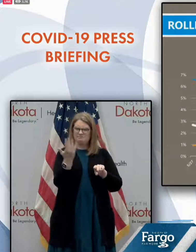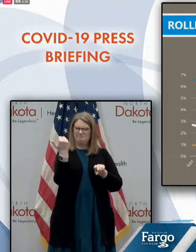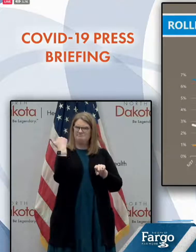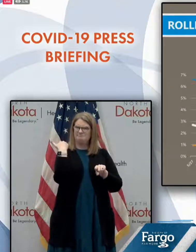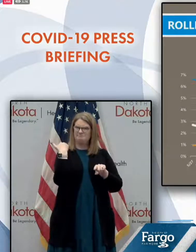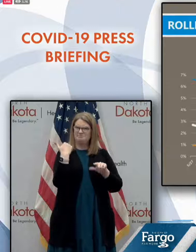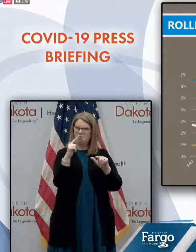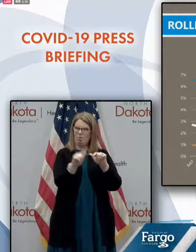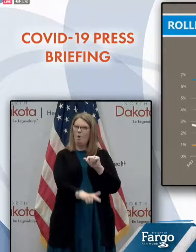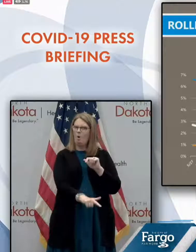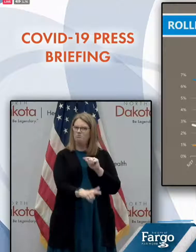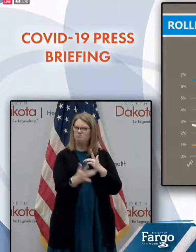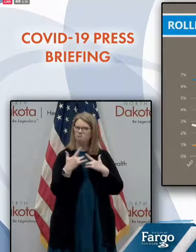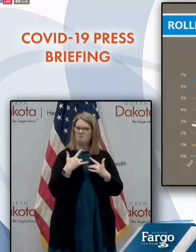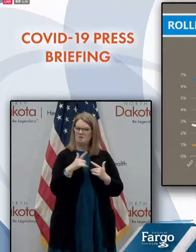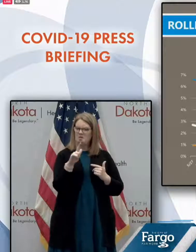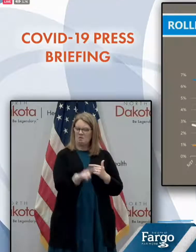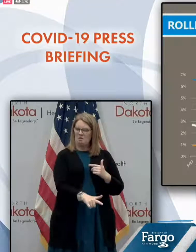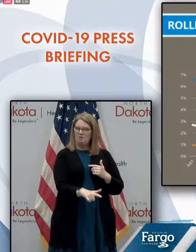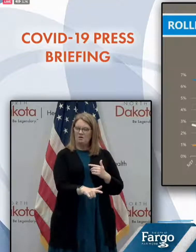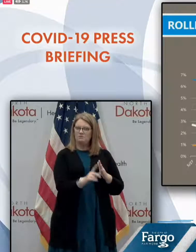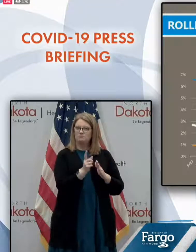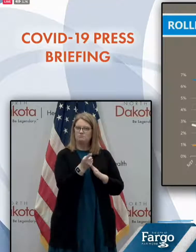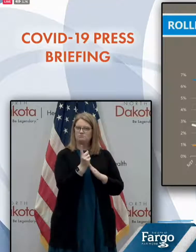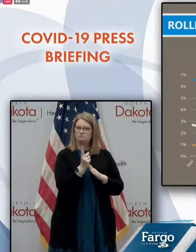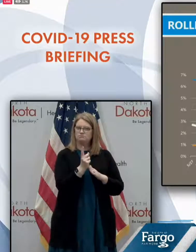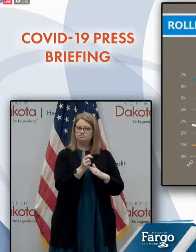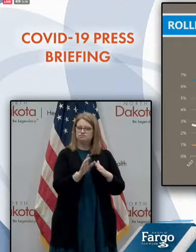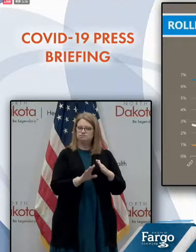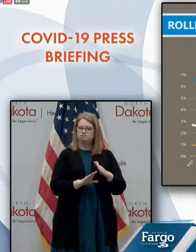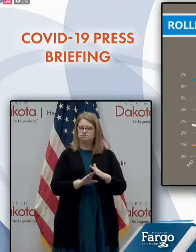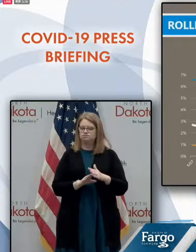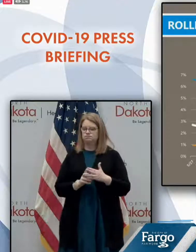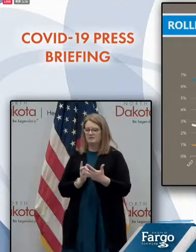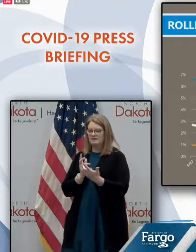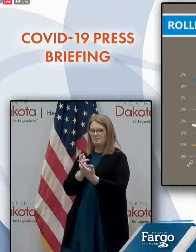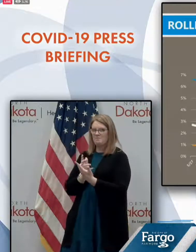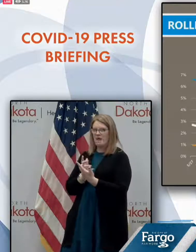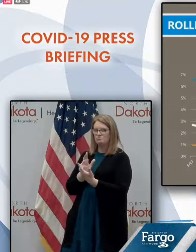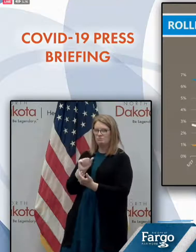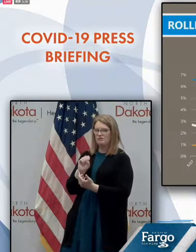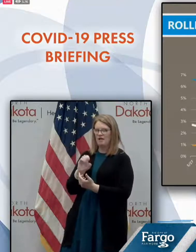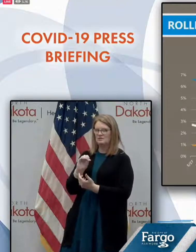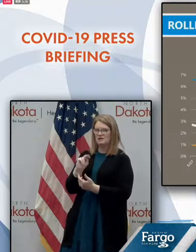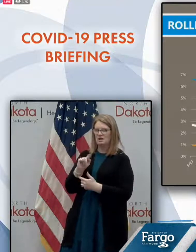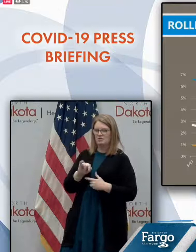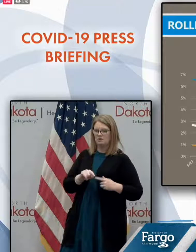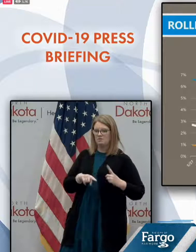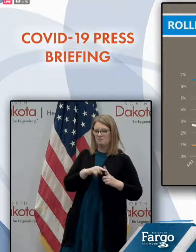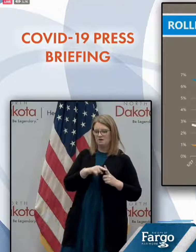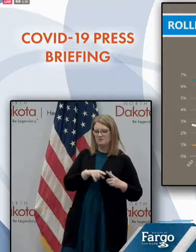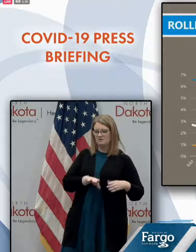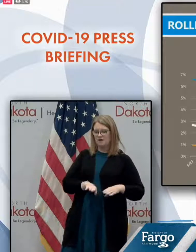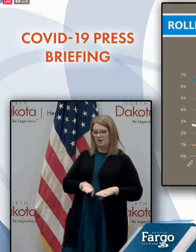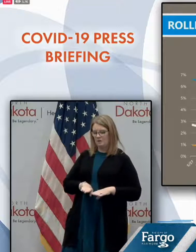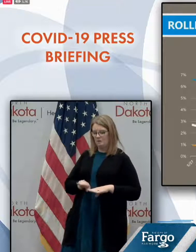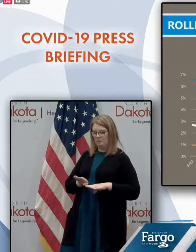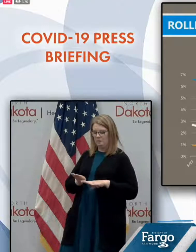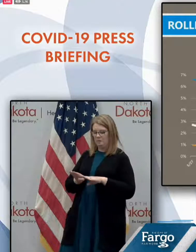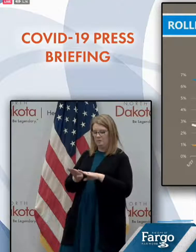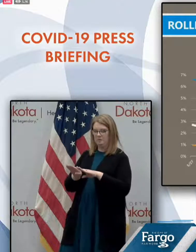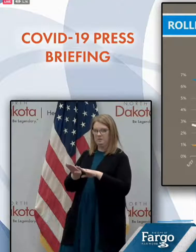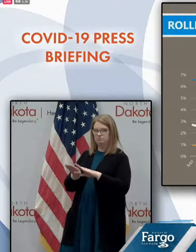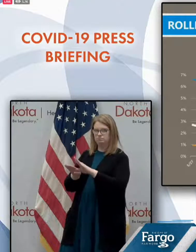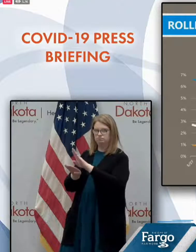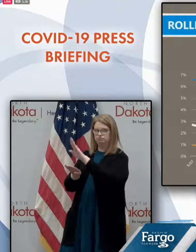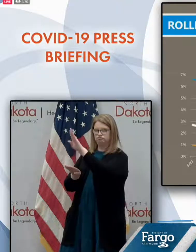state average, got above it, then it tracked evenly with Cass County for a period of time in terms of positivity rate, and then now in the last